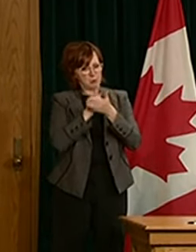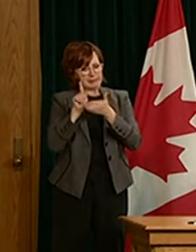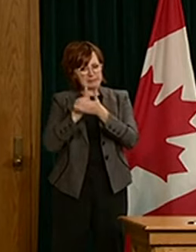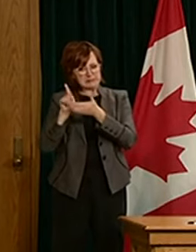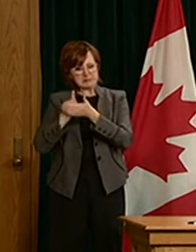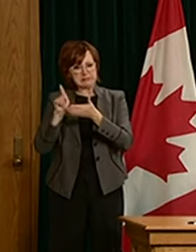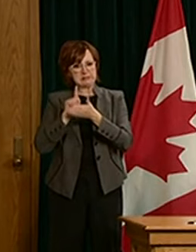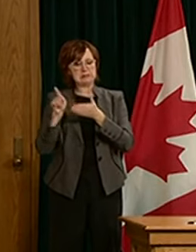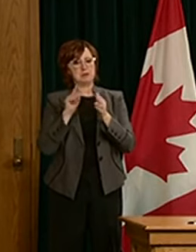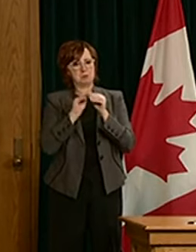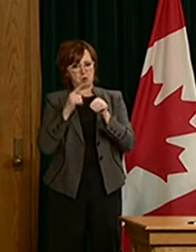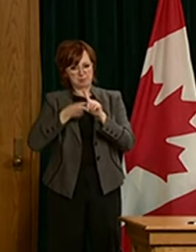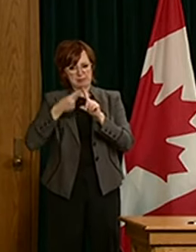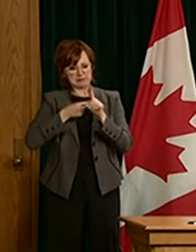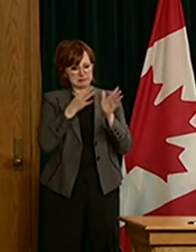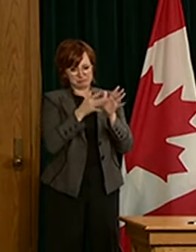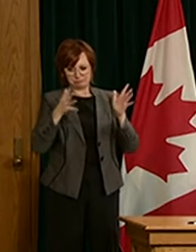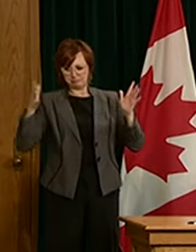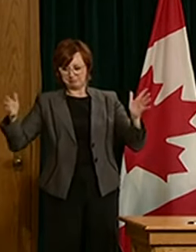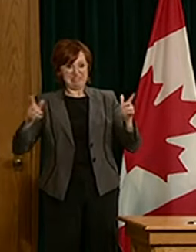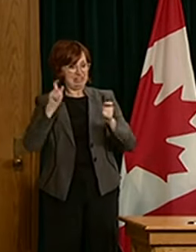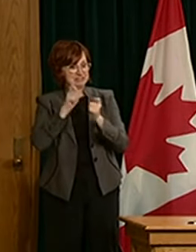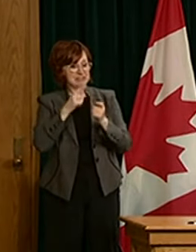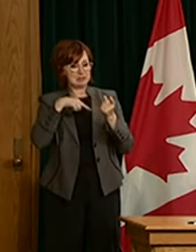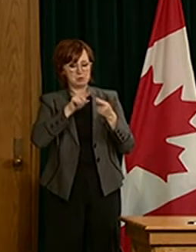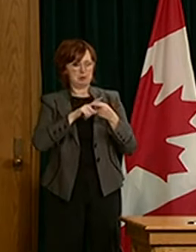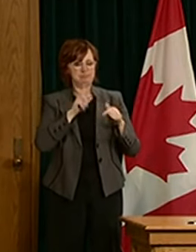think, within Saskatchewan beyond that at this time.